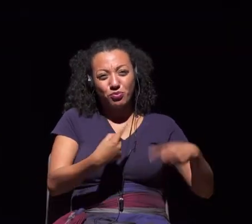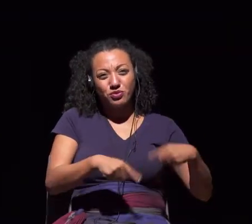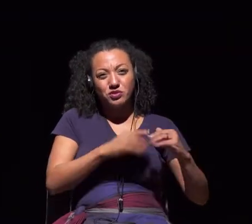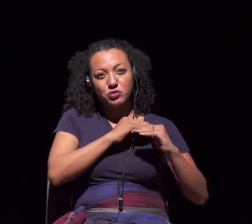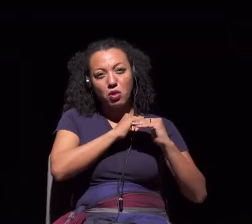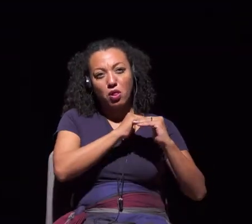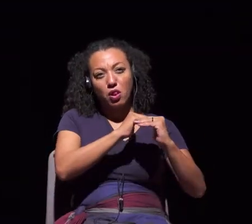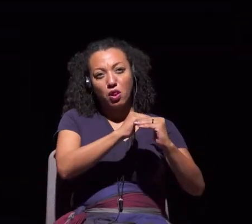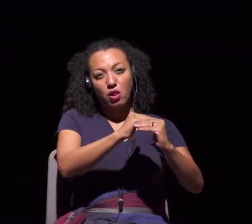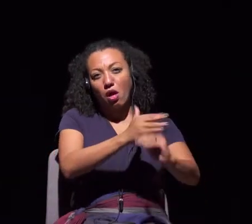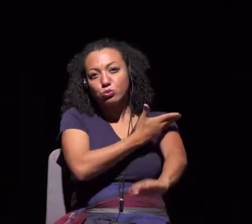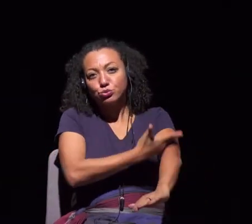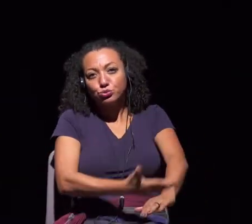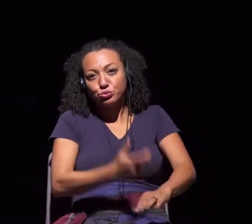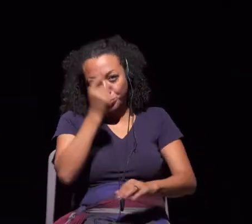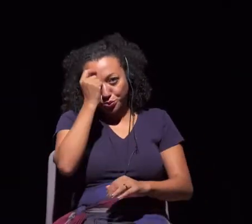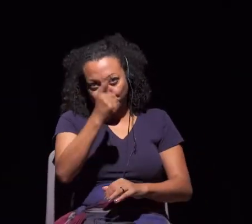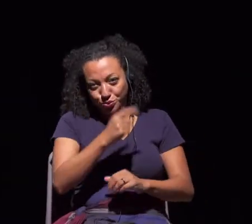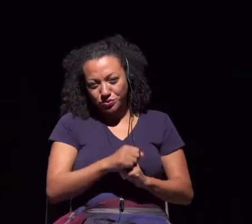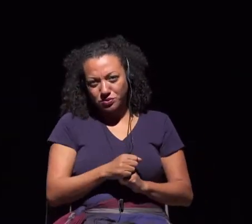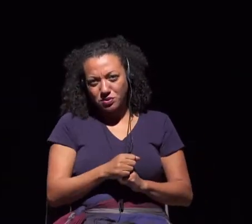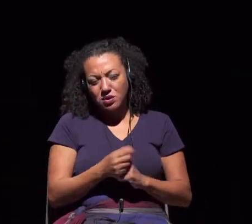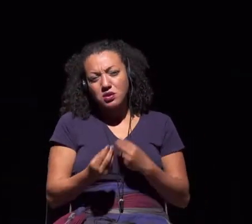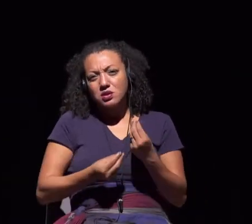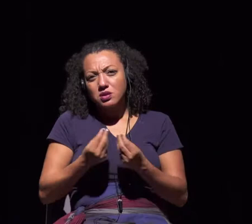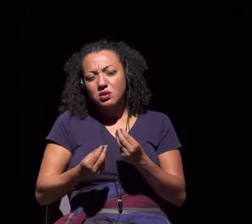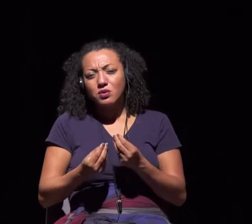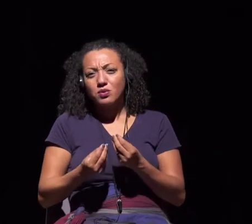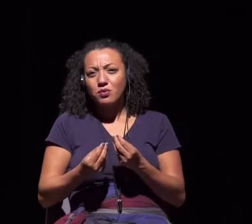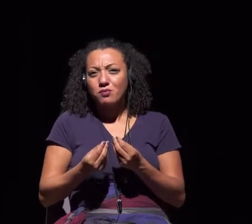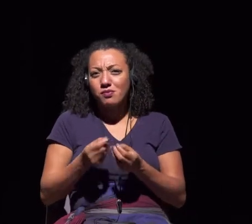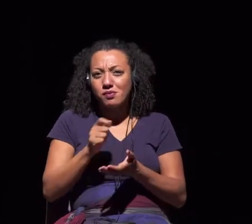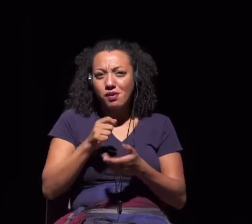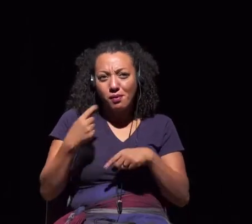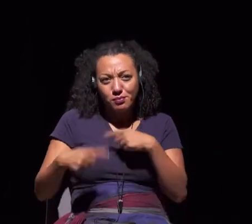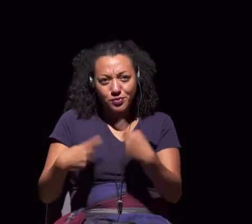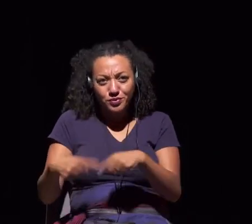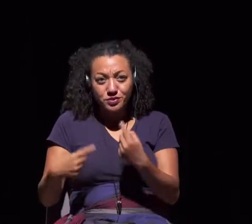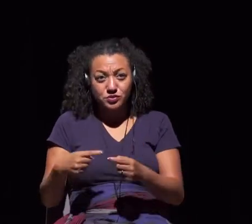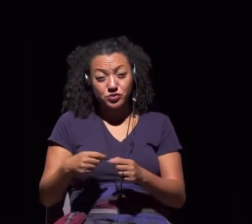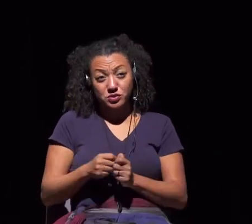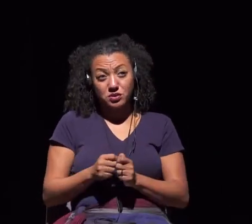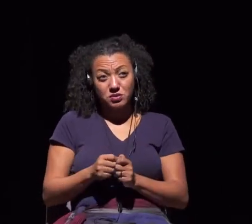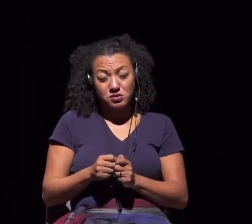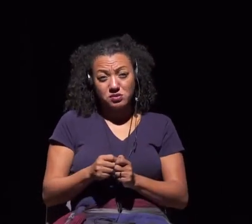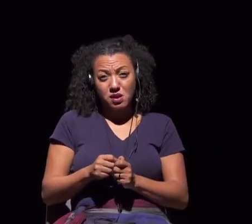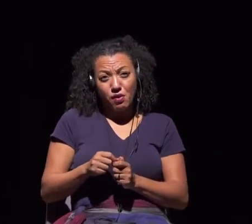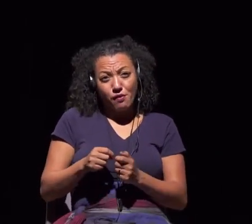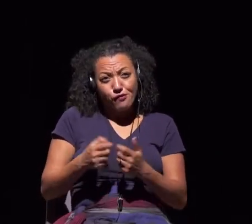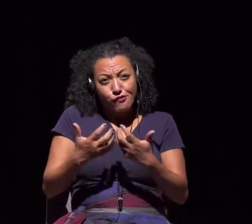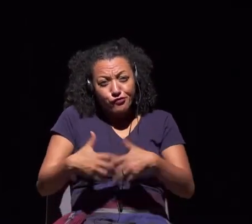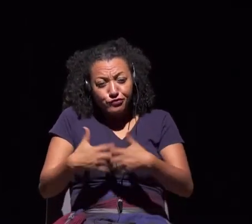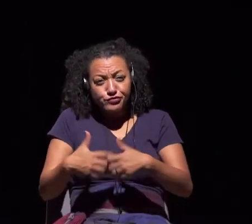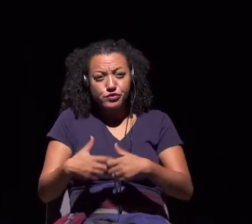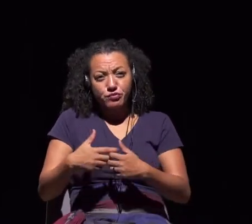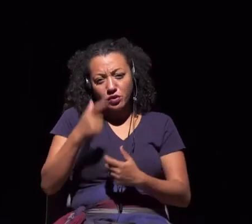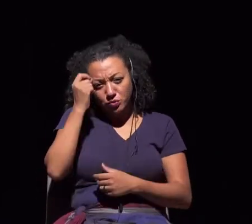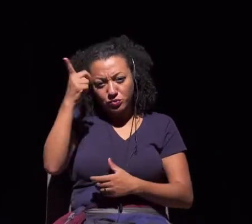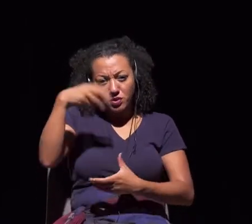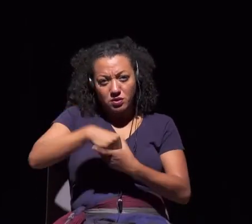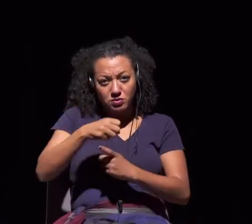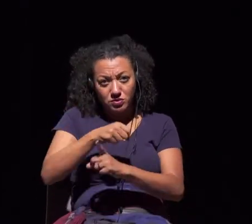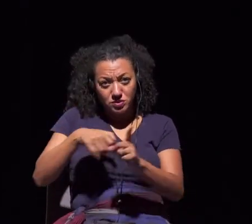rewrite policies about culture and the function of culture in a society. And so young people at the